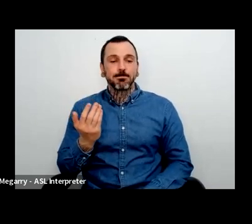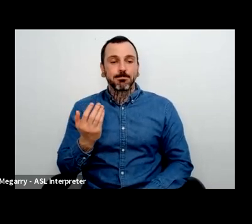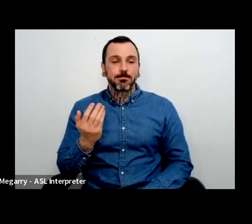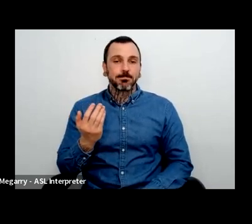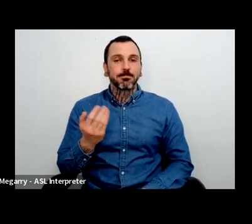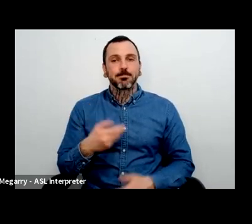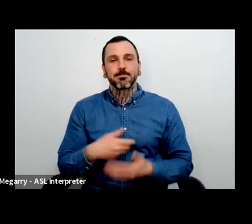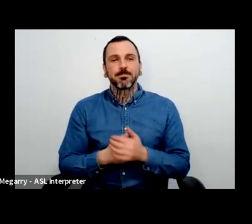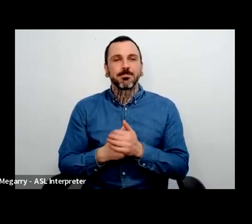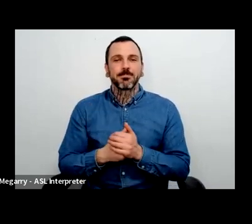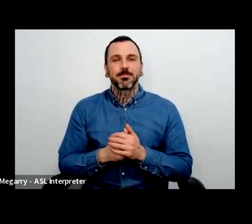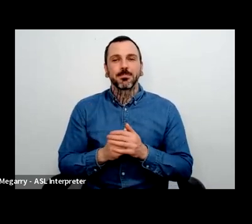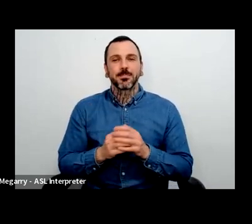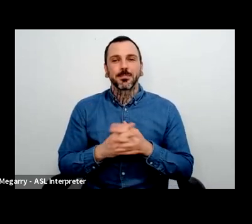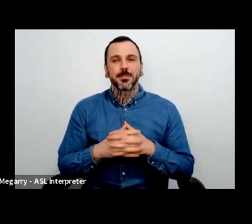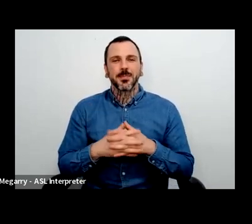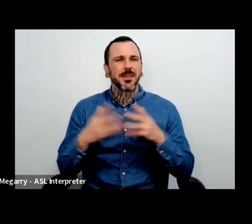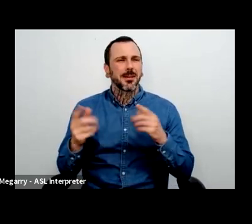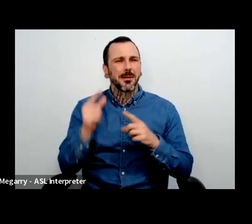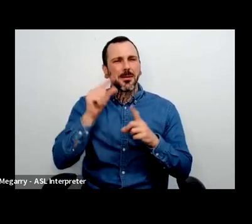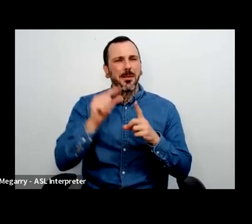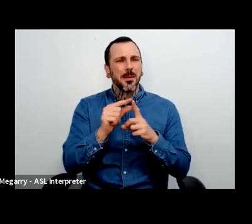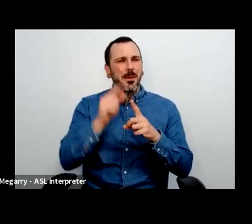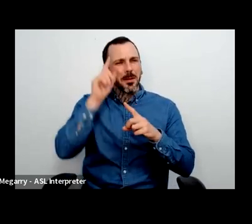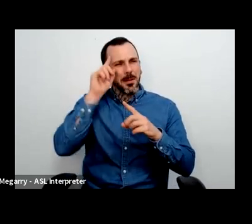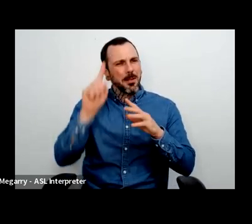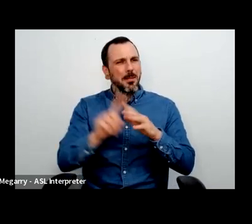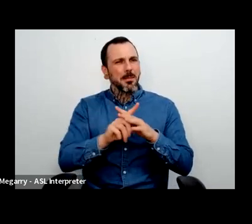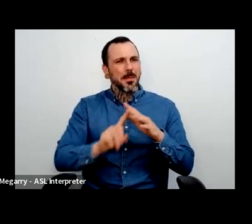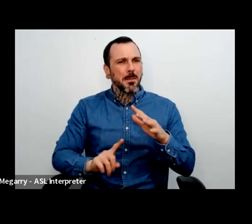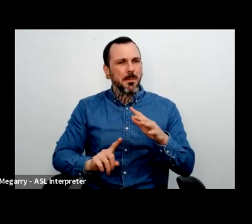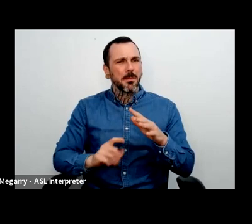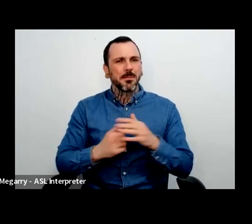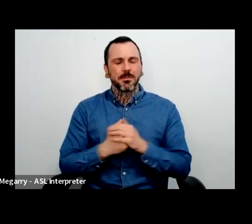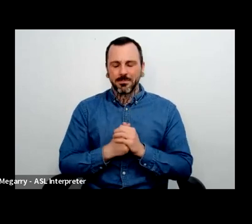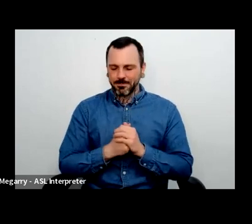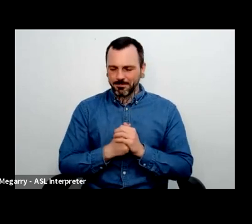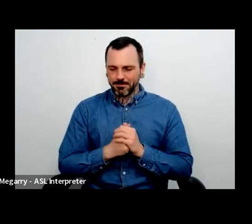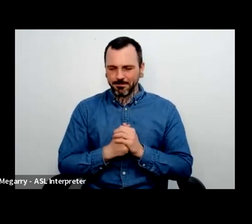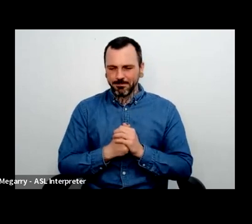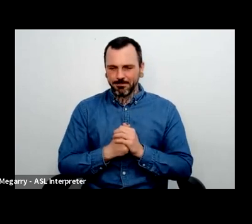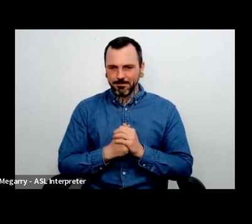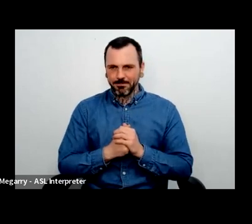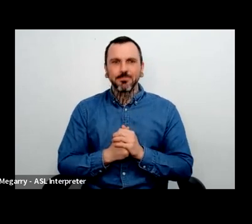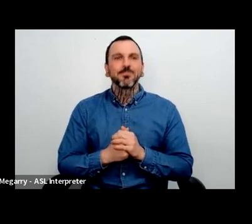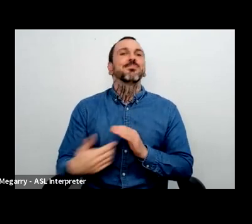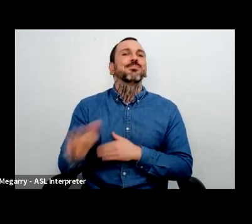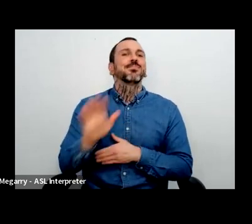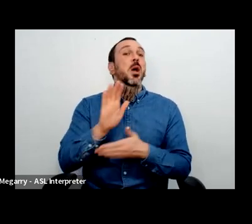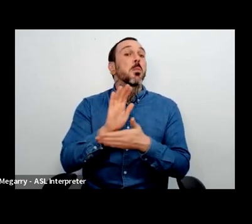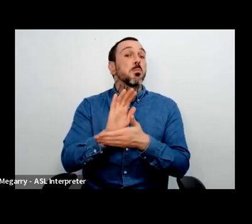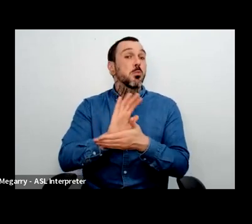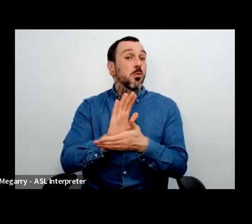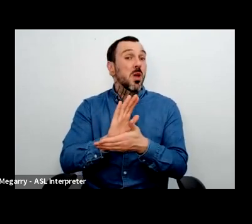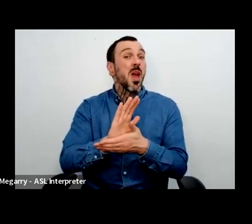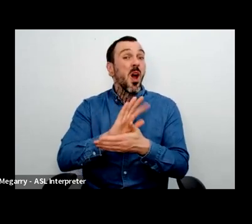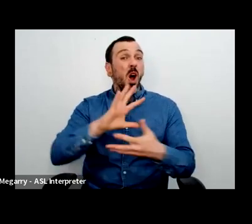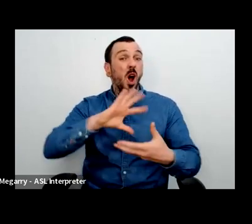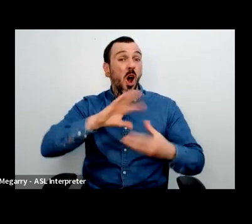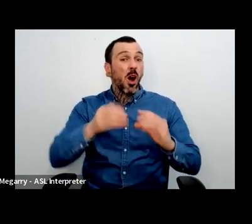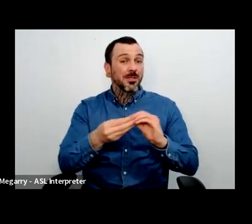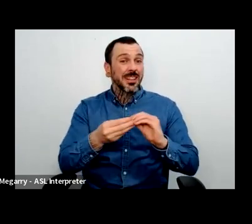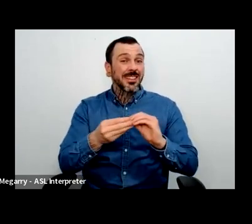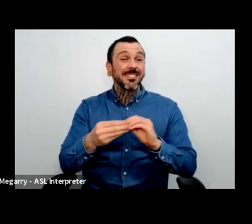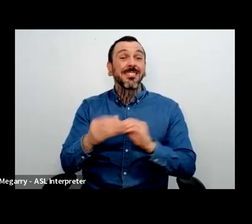they have what's the word I'm looking for? You could only show 50%. 50% of screens have to be South Korean movies. That's one thing that they have that we don't have in